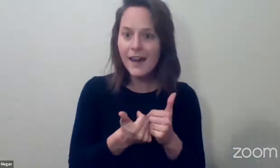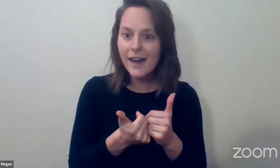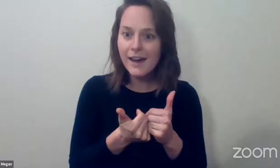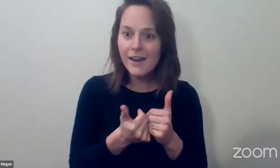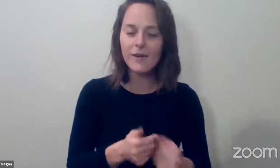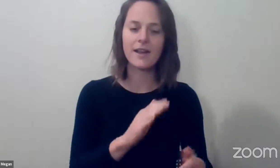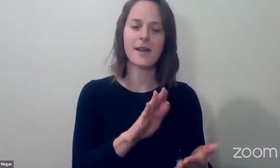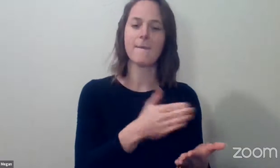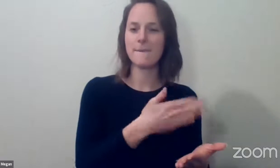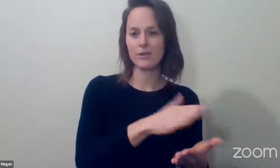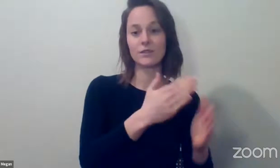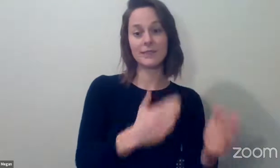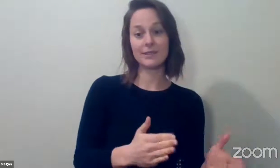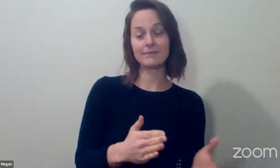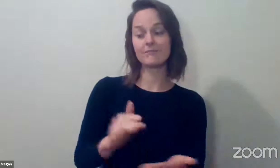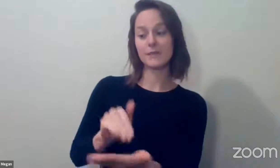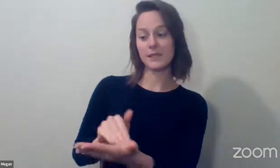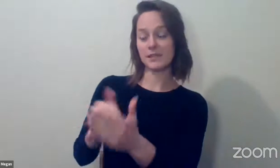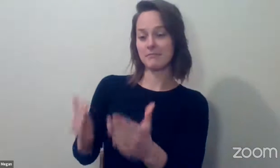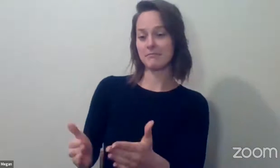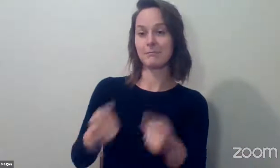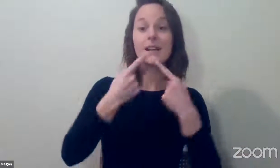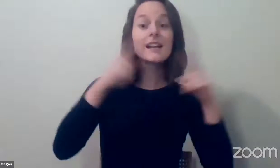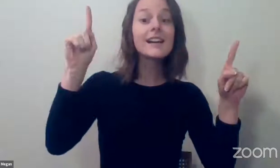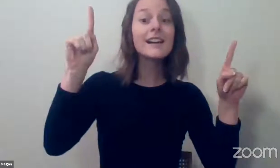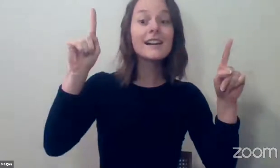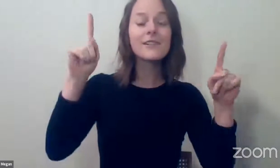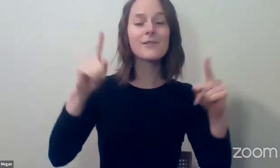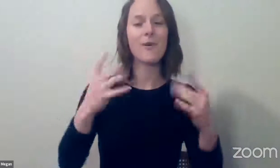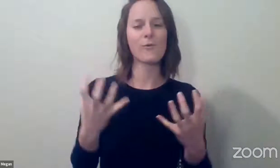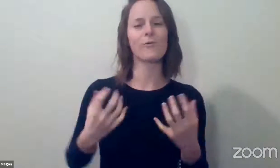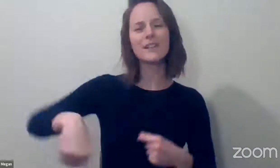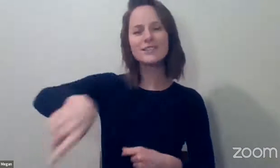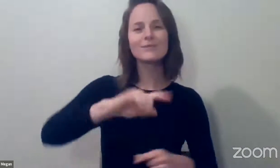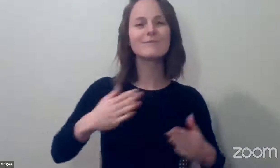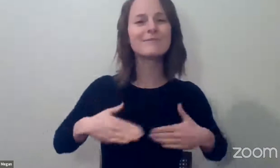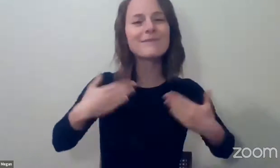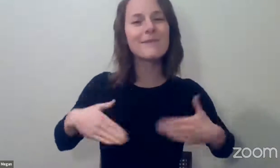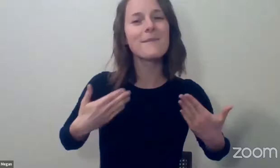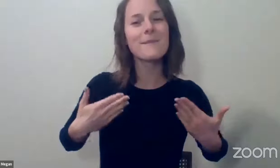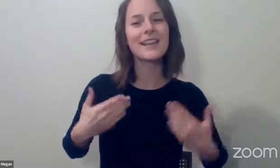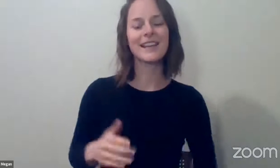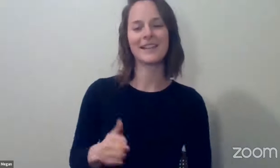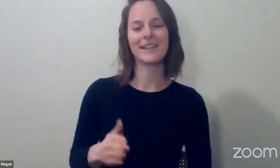All right, here is Although We're Social Distancing.